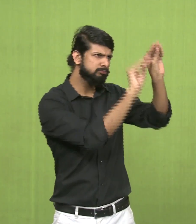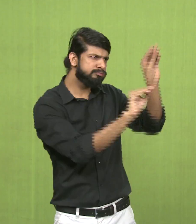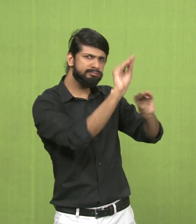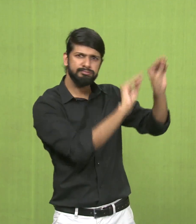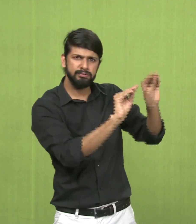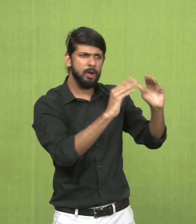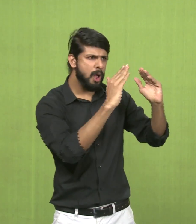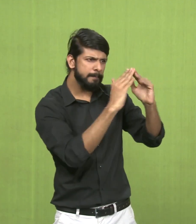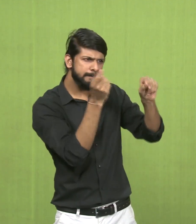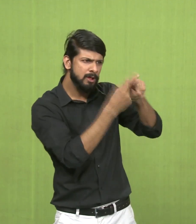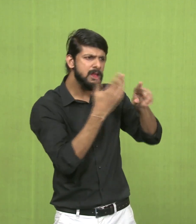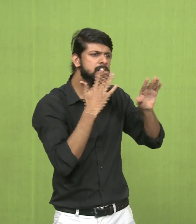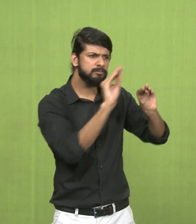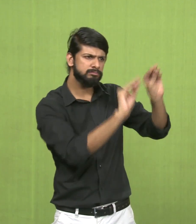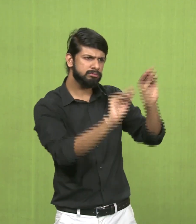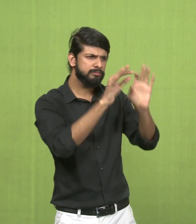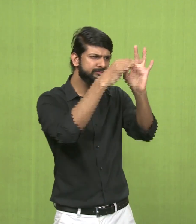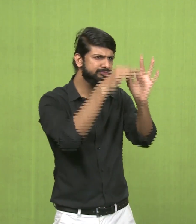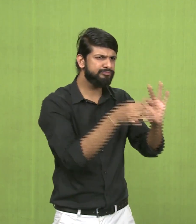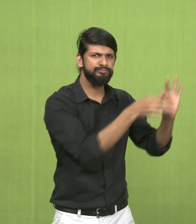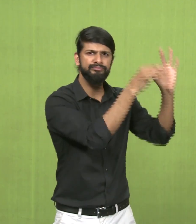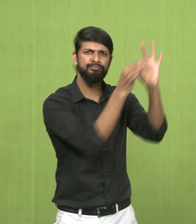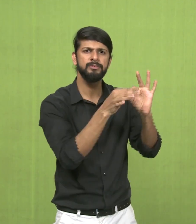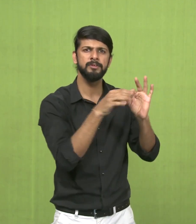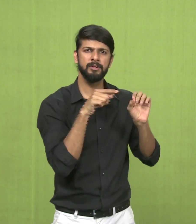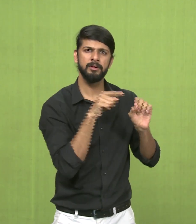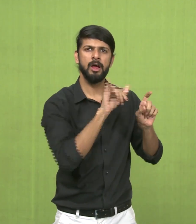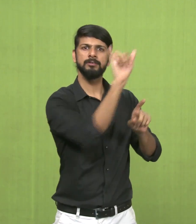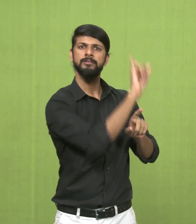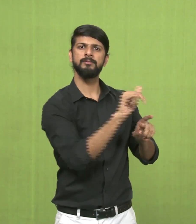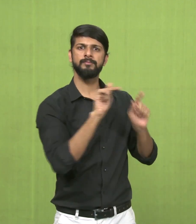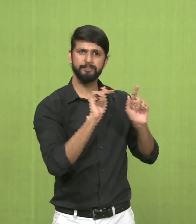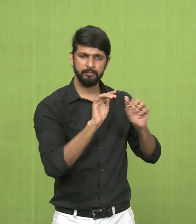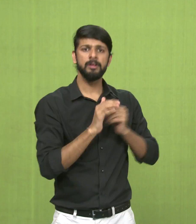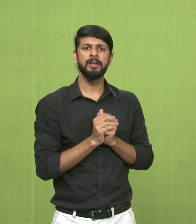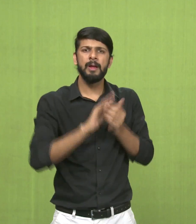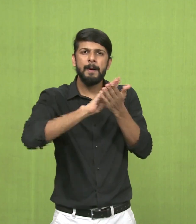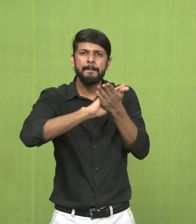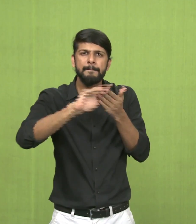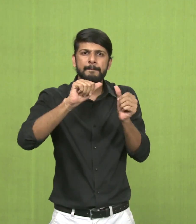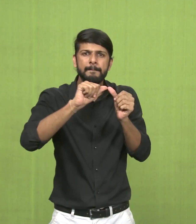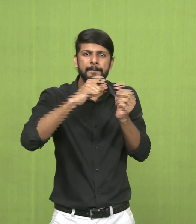is the sky, they have to ensure the hues of the blue